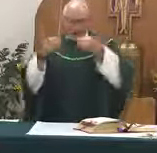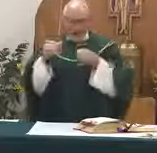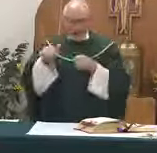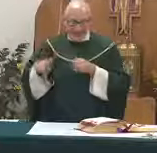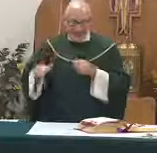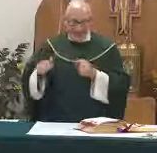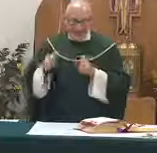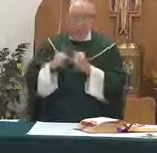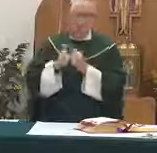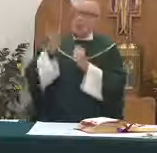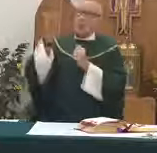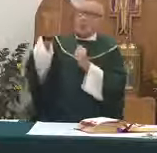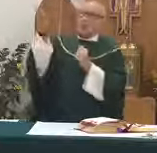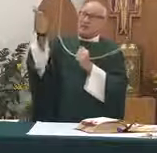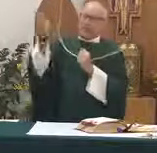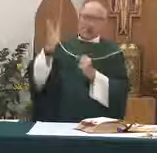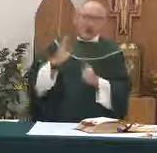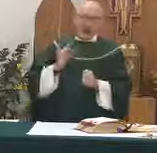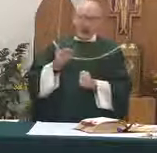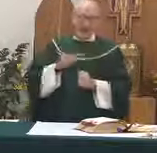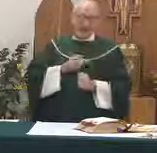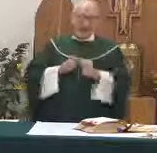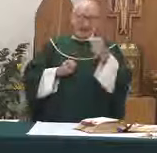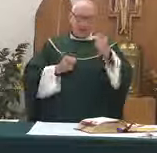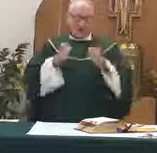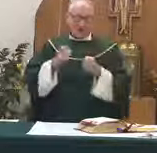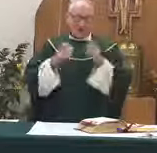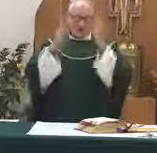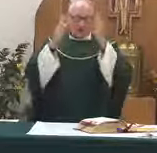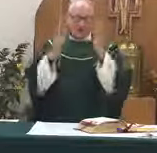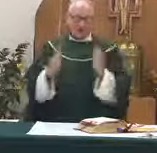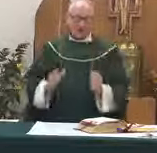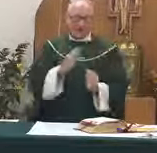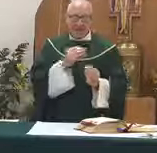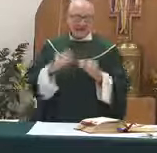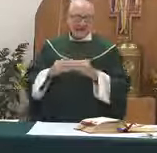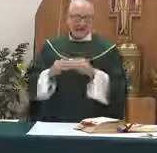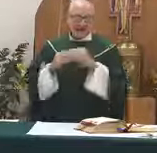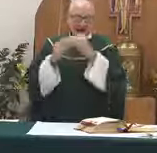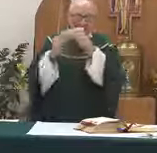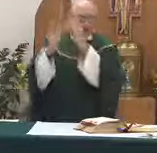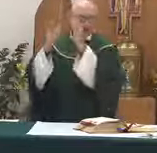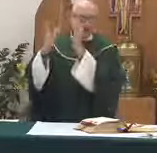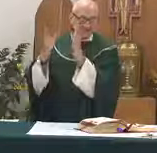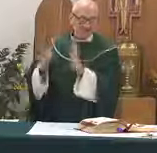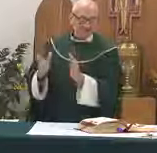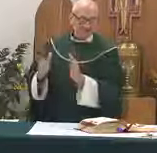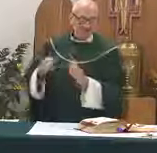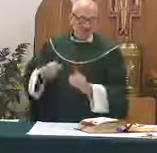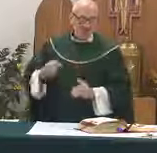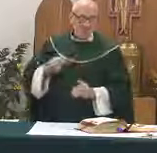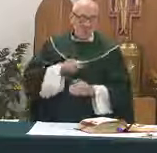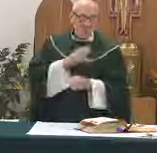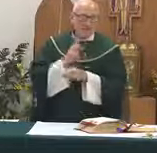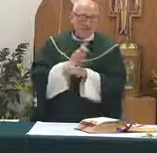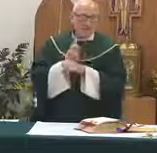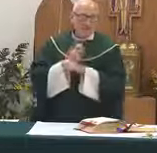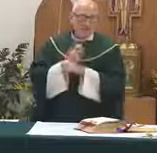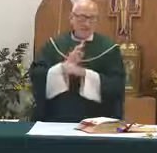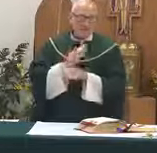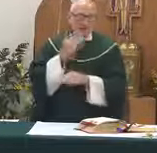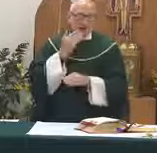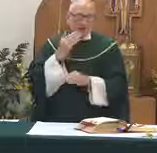And grant that, with you as our ruler and guide, we